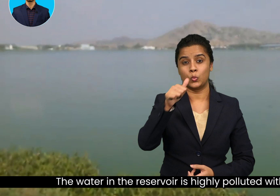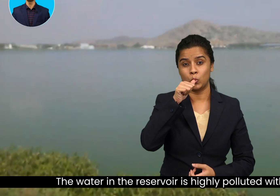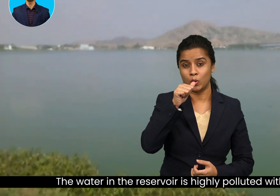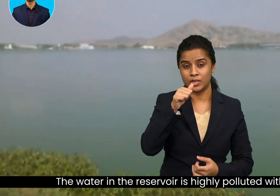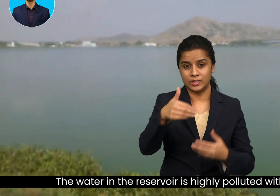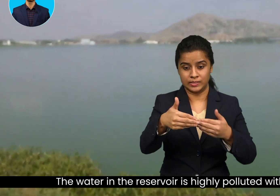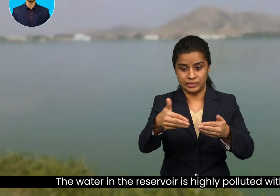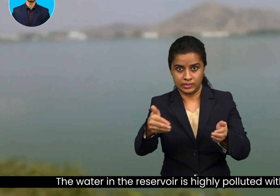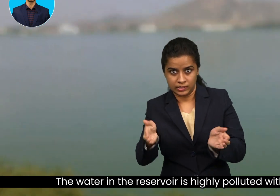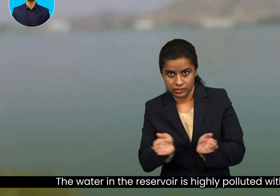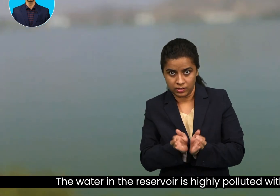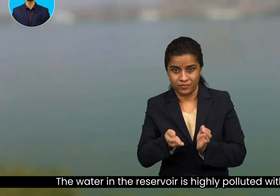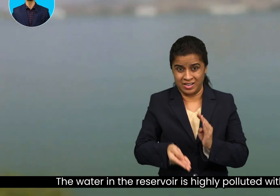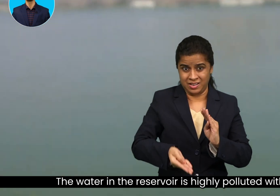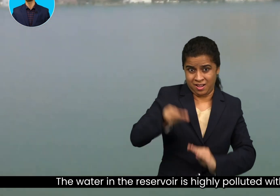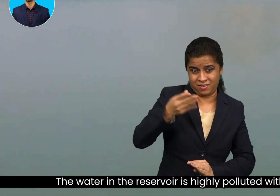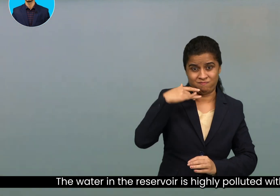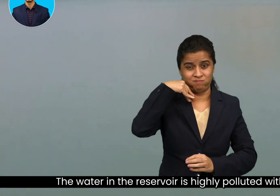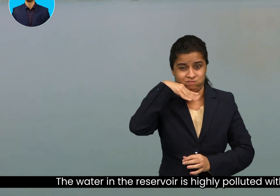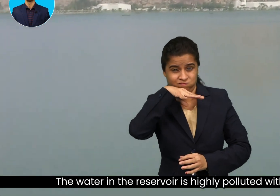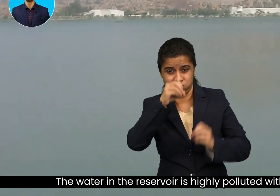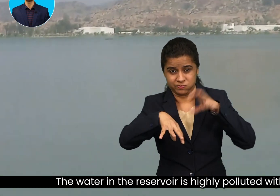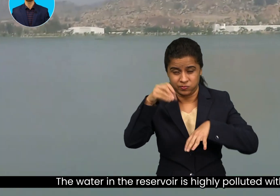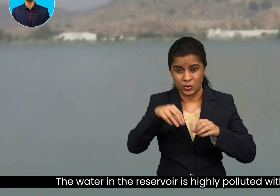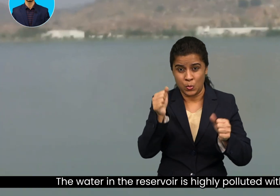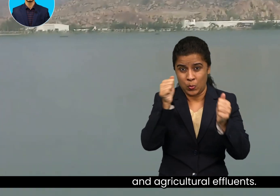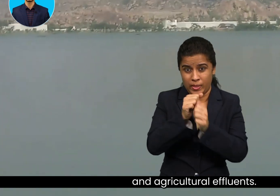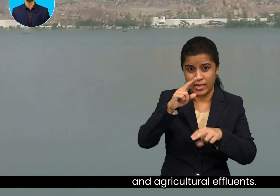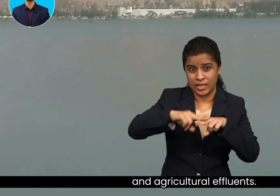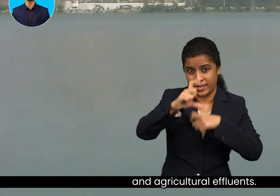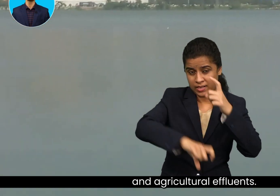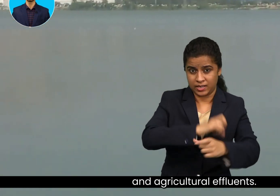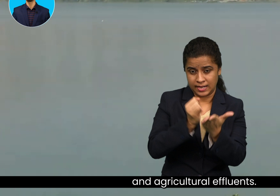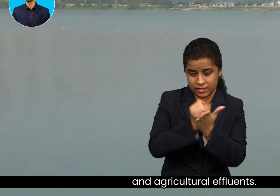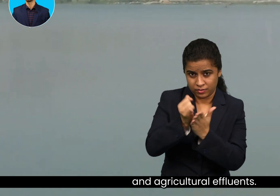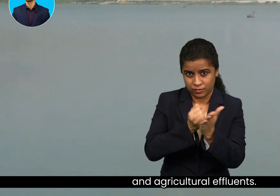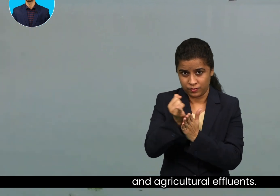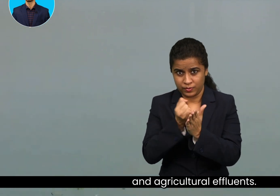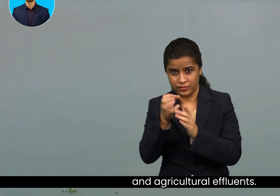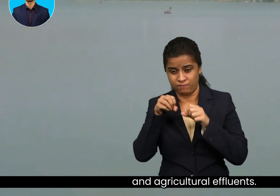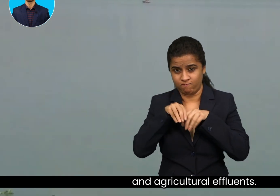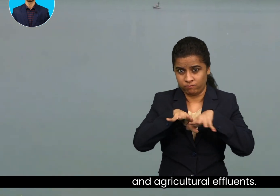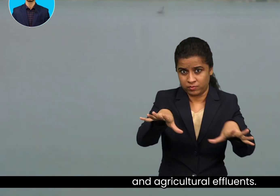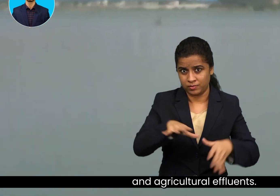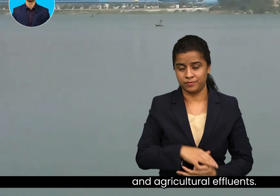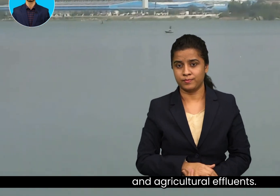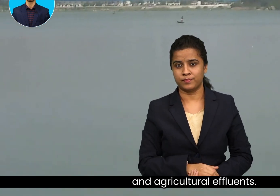The water in the reservoir is highly polluted with industrial and agricultural effluents.